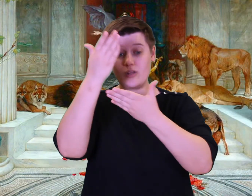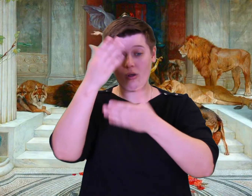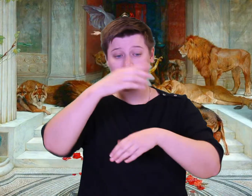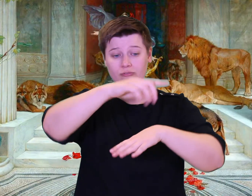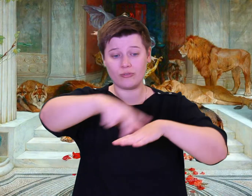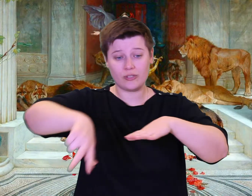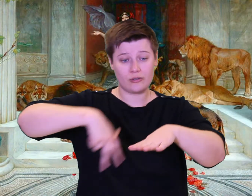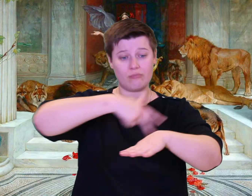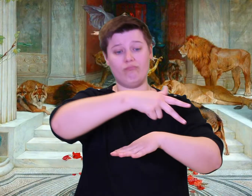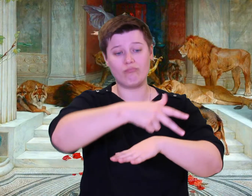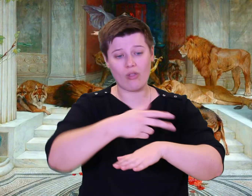dead.